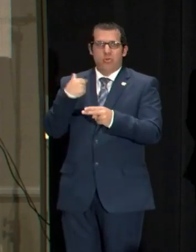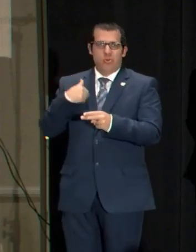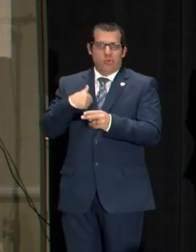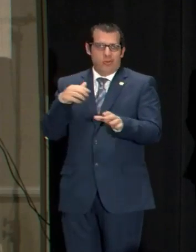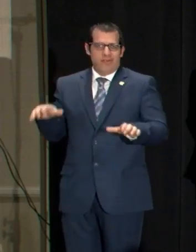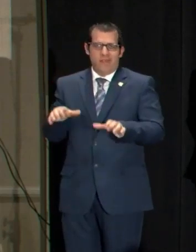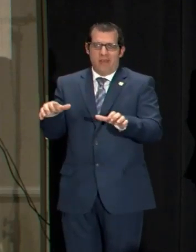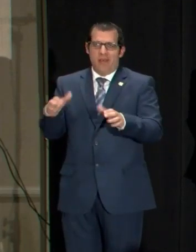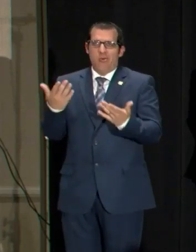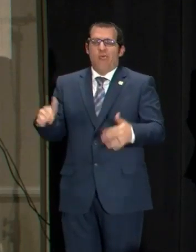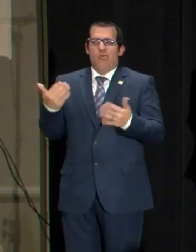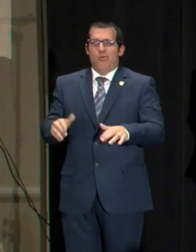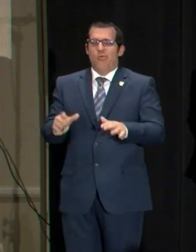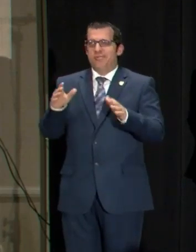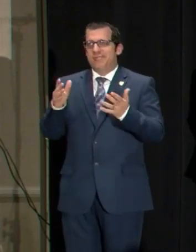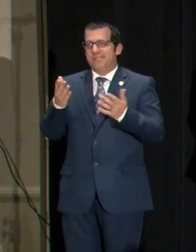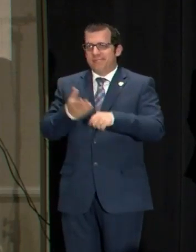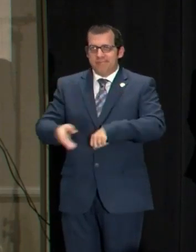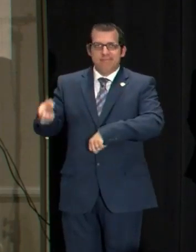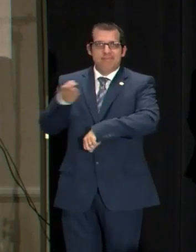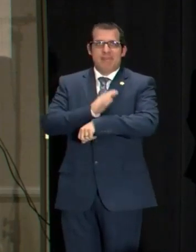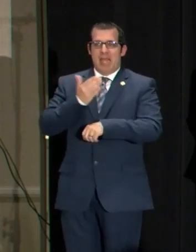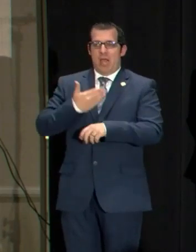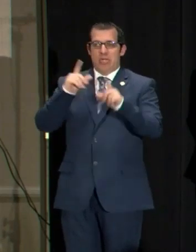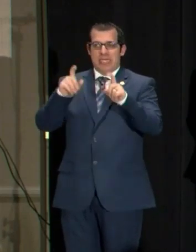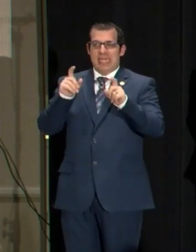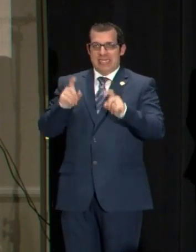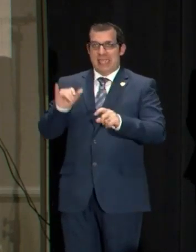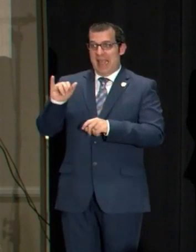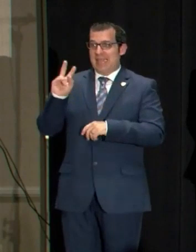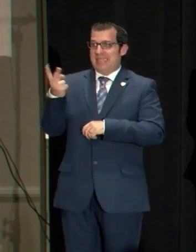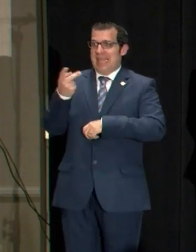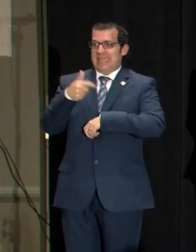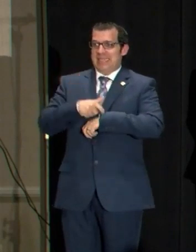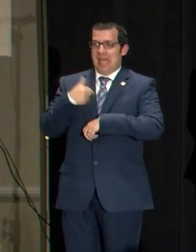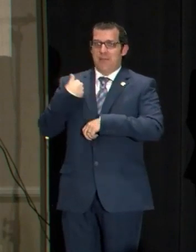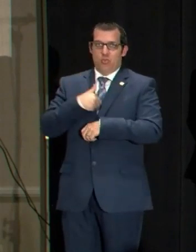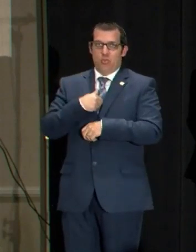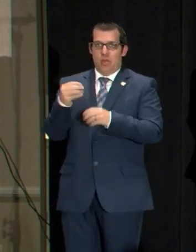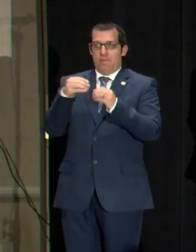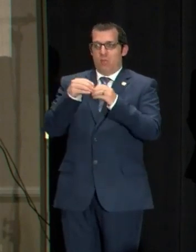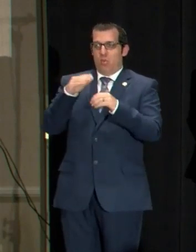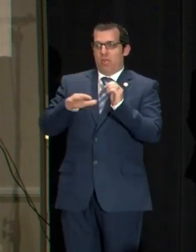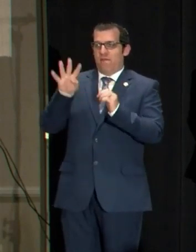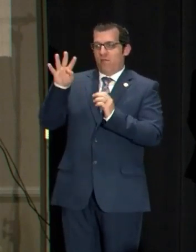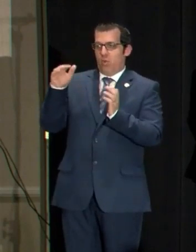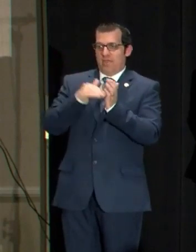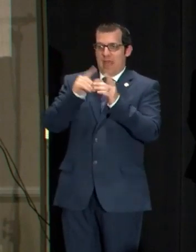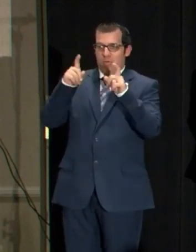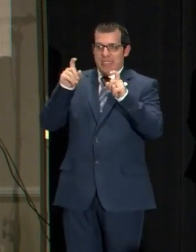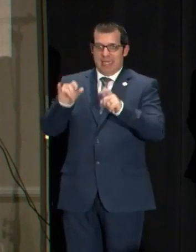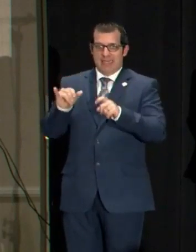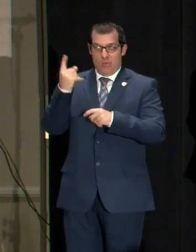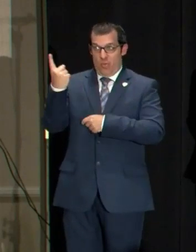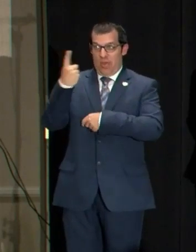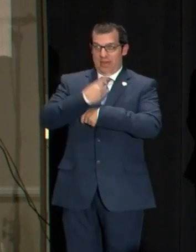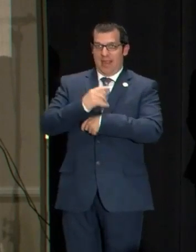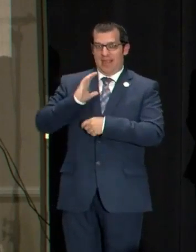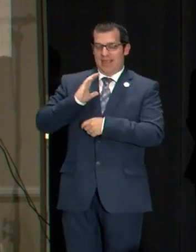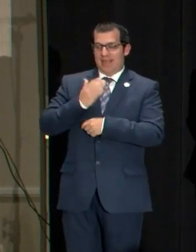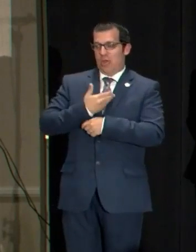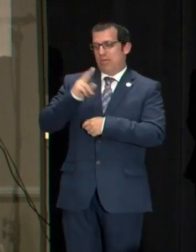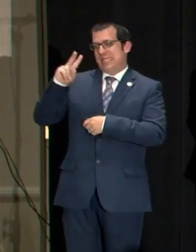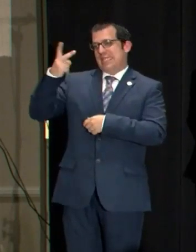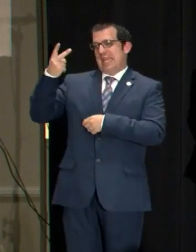well with our testing. This was the second time that we've done more than 4,000 tests in a single day. It's our second highest of